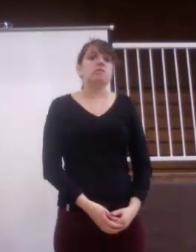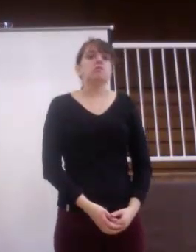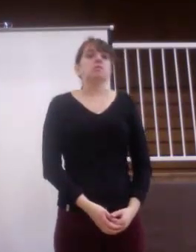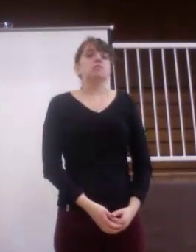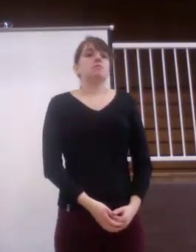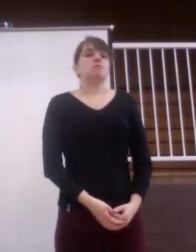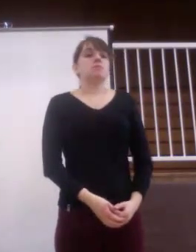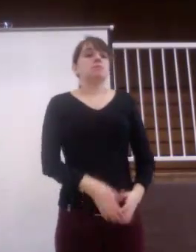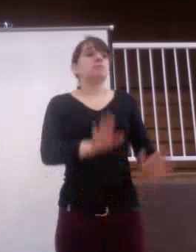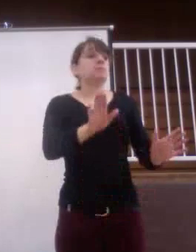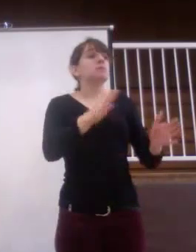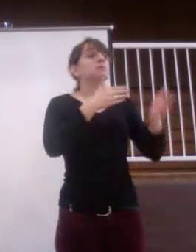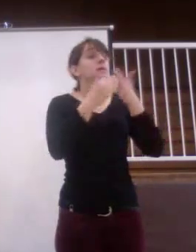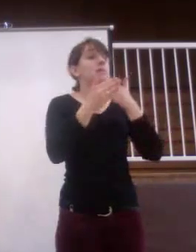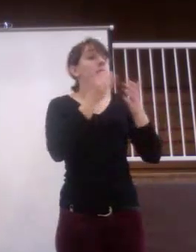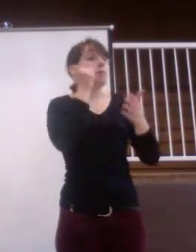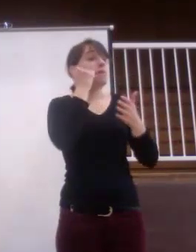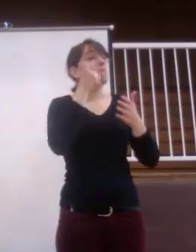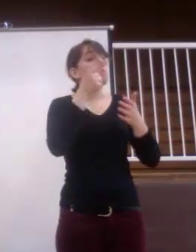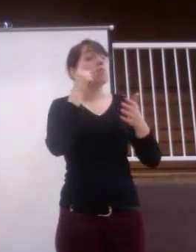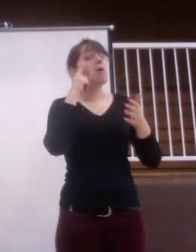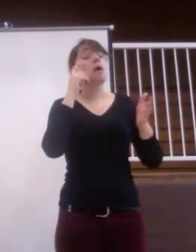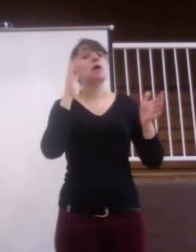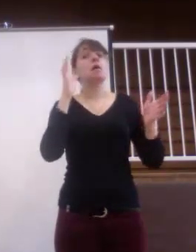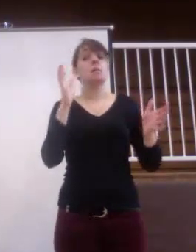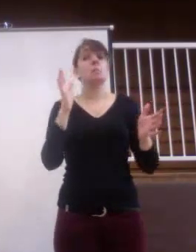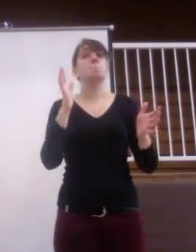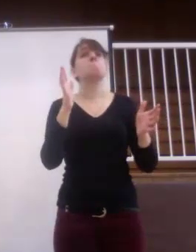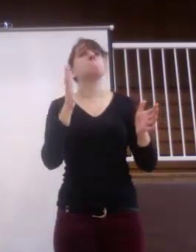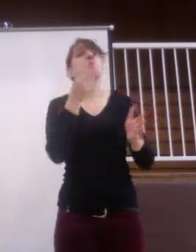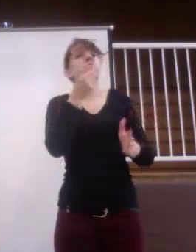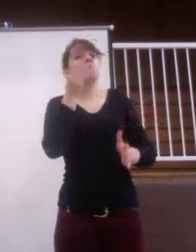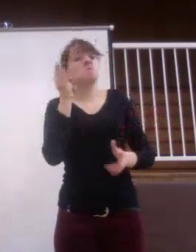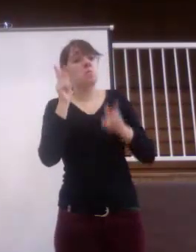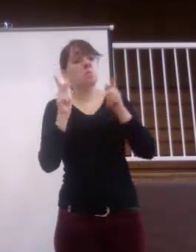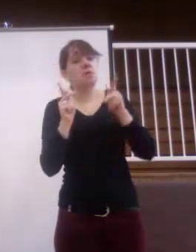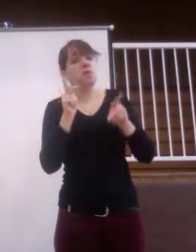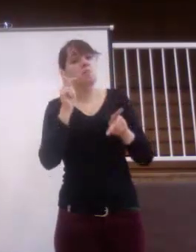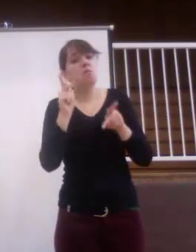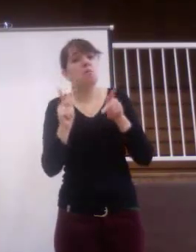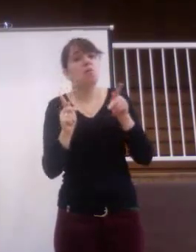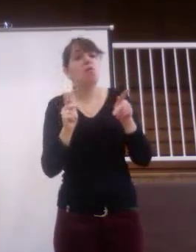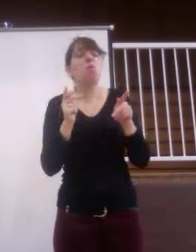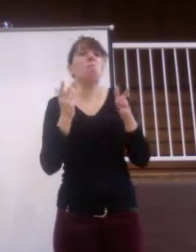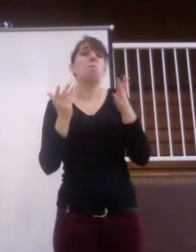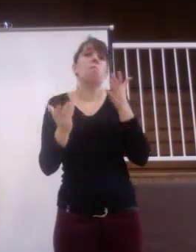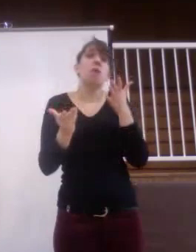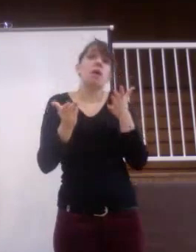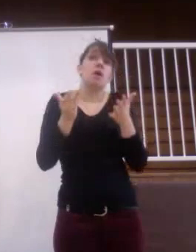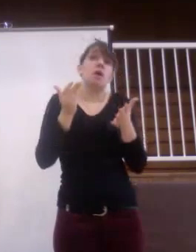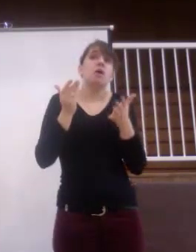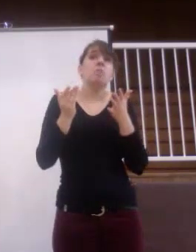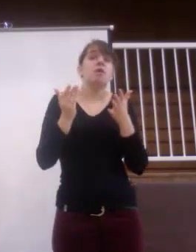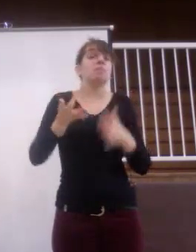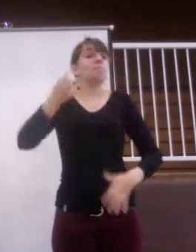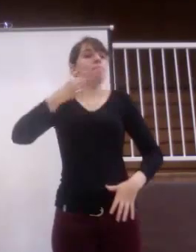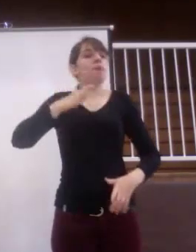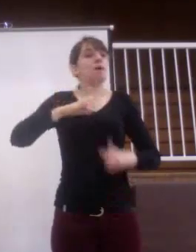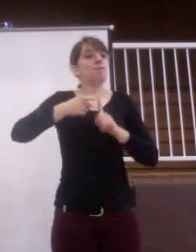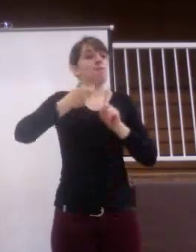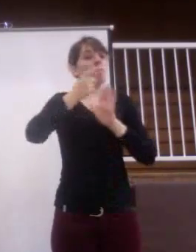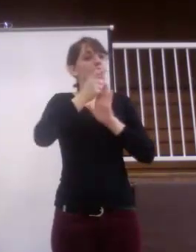So even if you believed that a few people may have some benefit from this